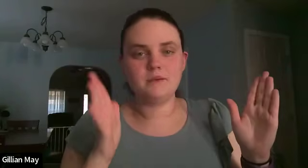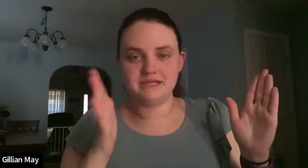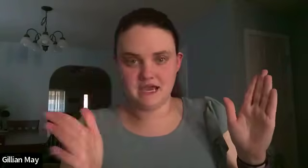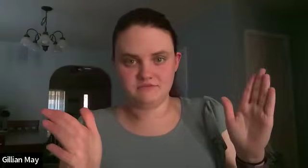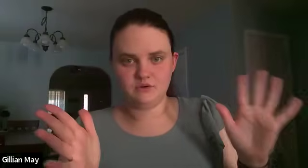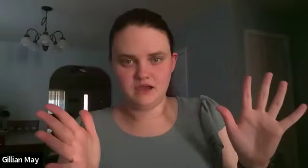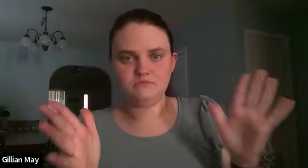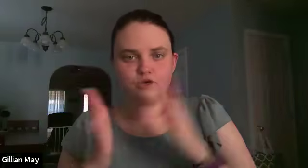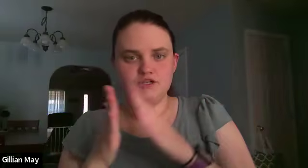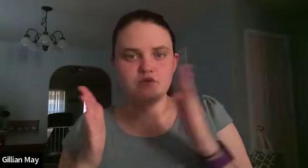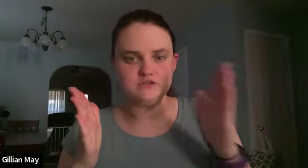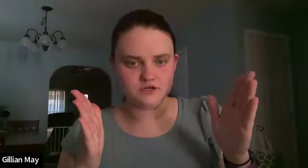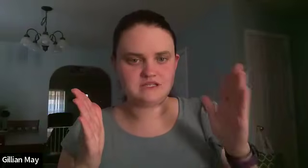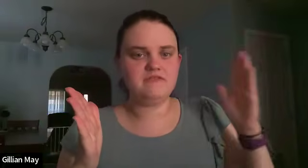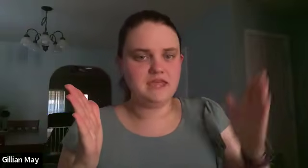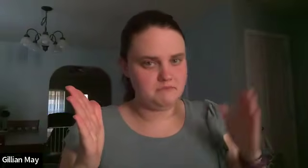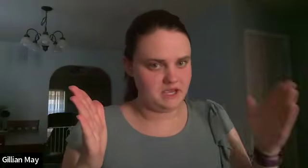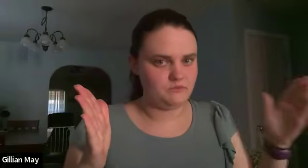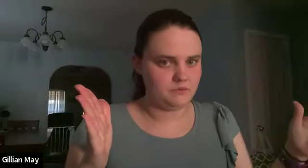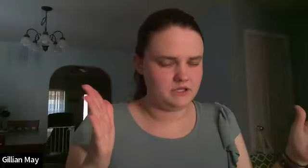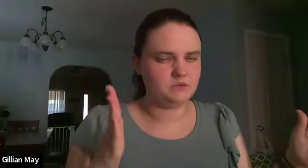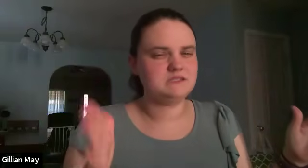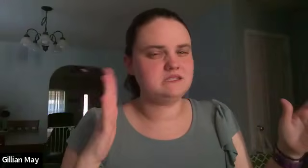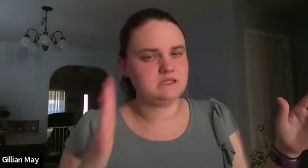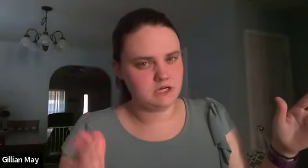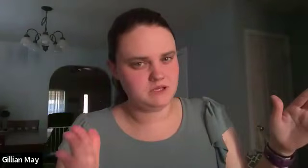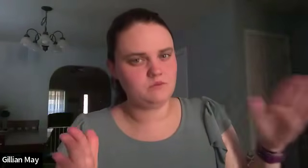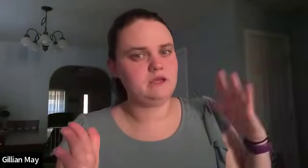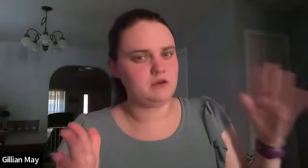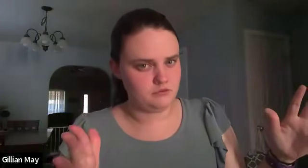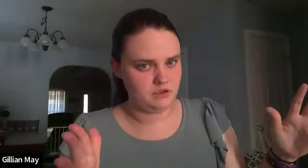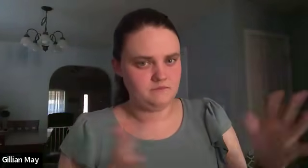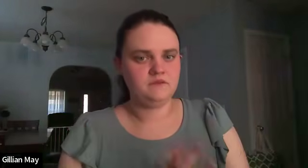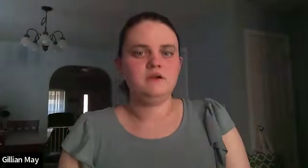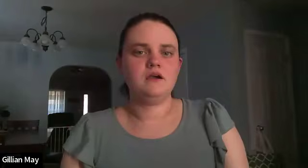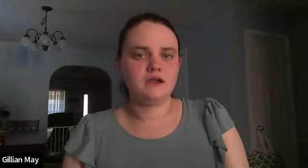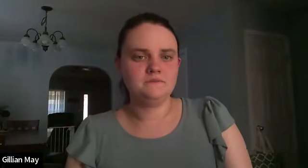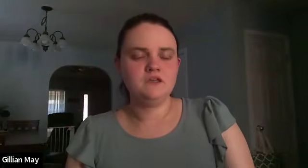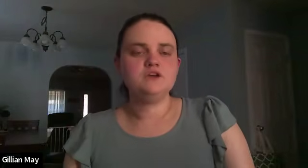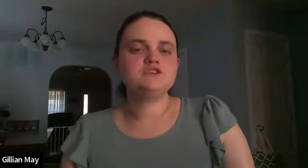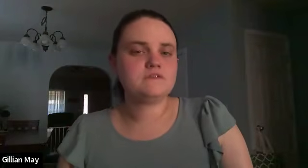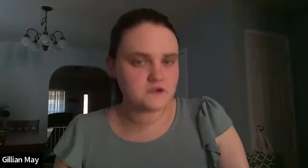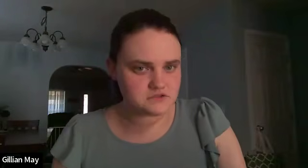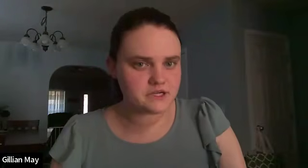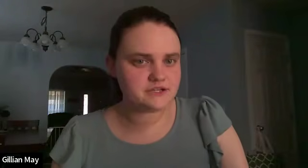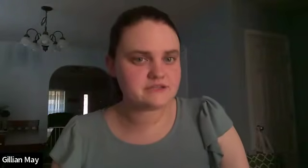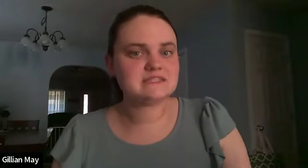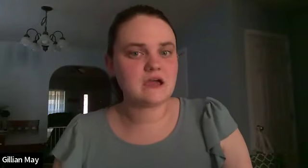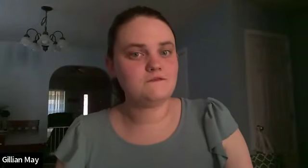mom and dad. Okay. We're going to do those first and then man and woman. You will see what I mean when we go through it. All right. So the first one we're going to do is the sign